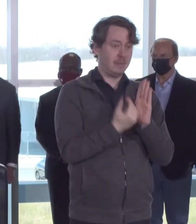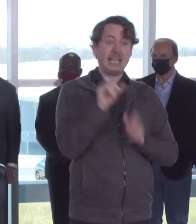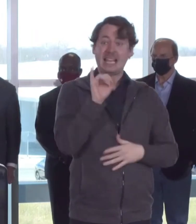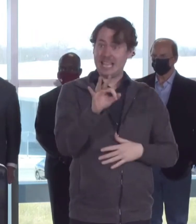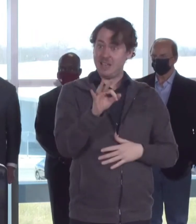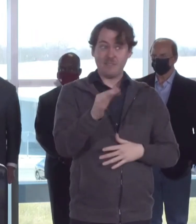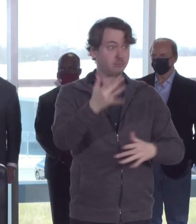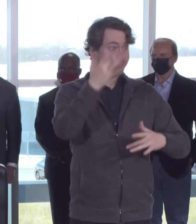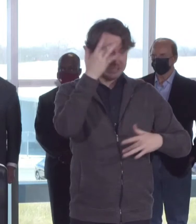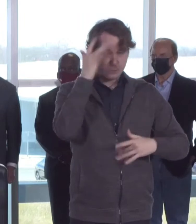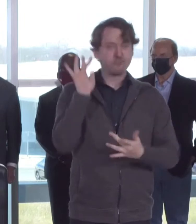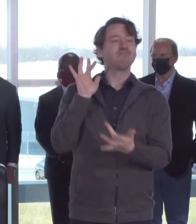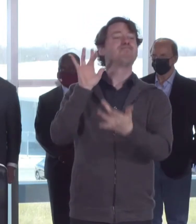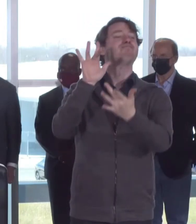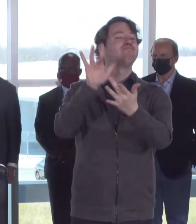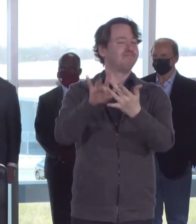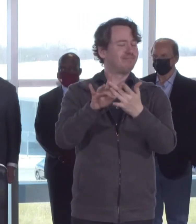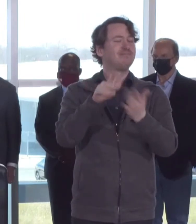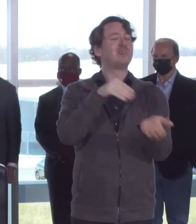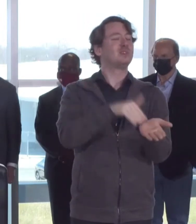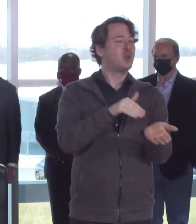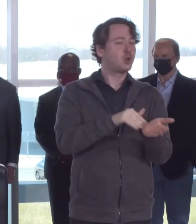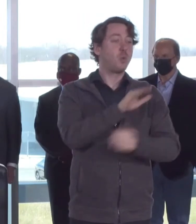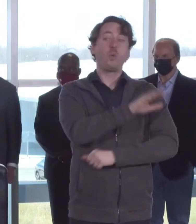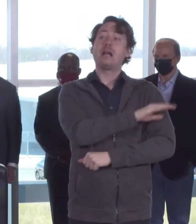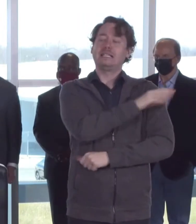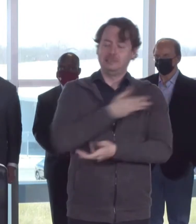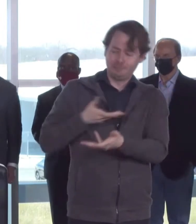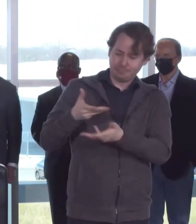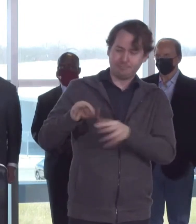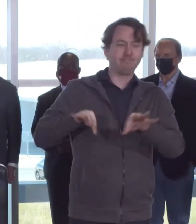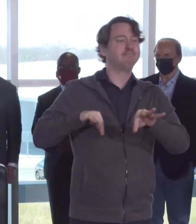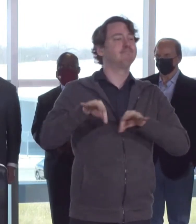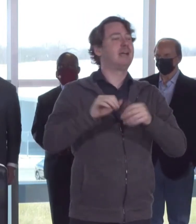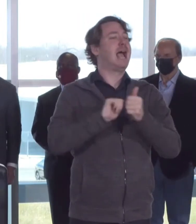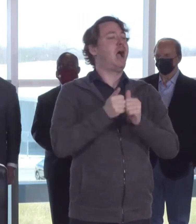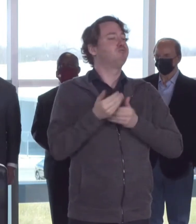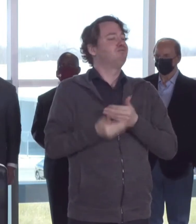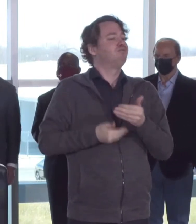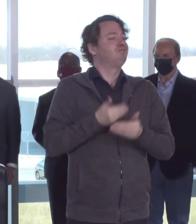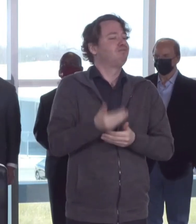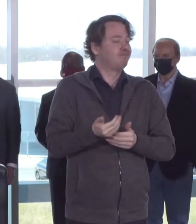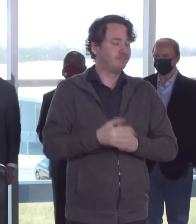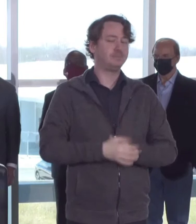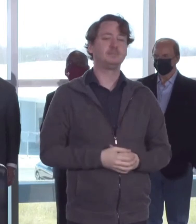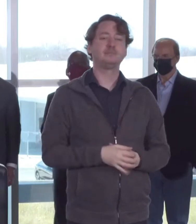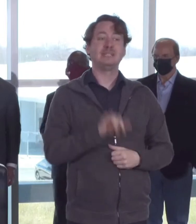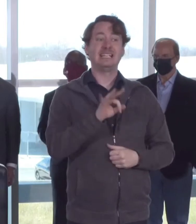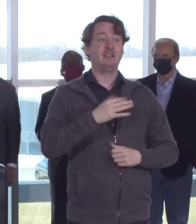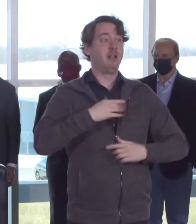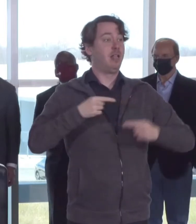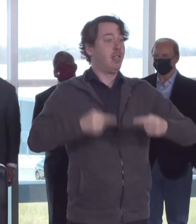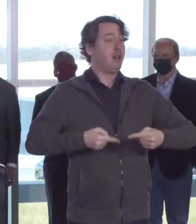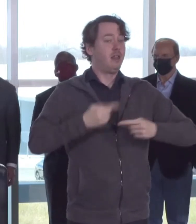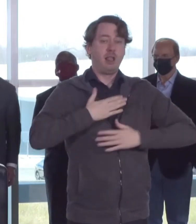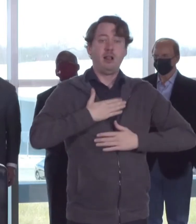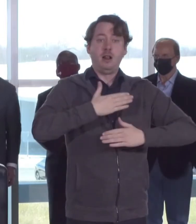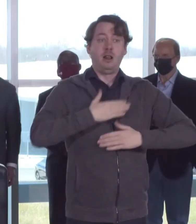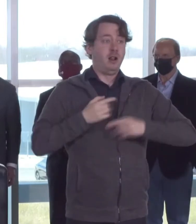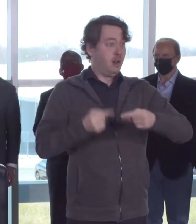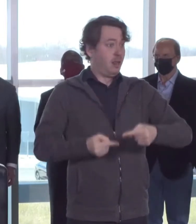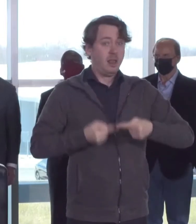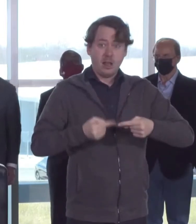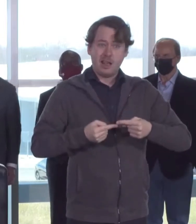contact a clinic that can help you and guide you through your course with COVID-19. If you have breathing trouble or other